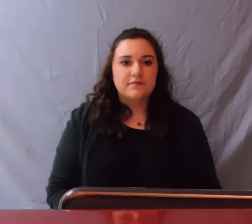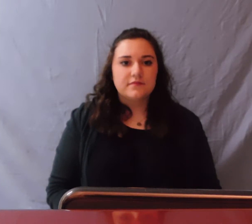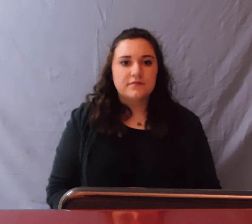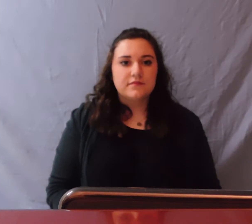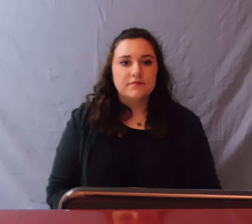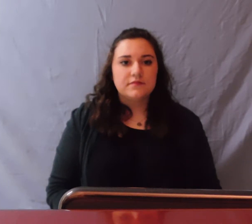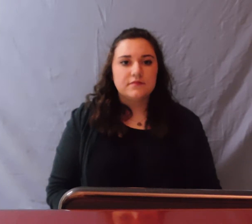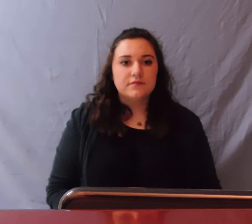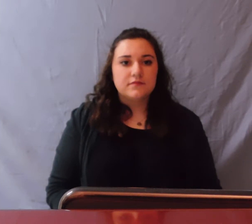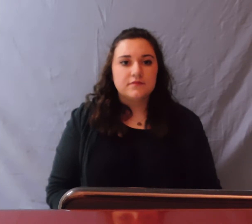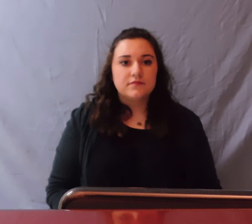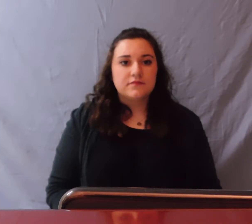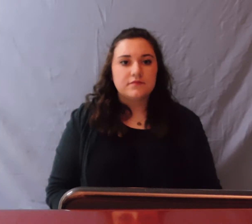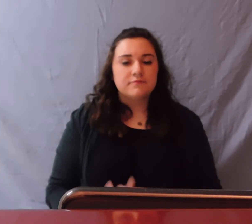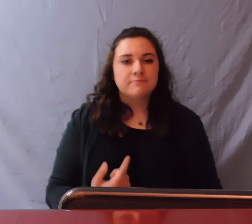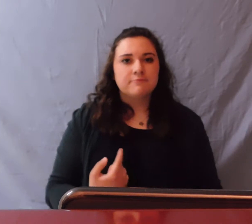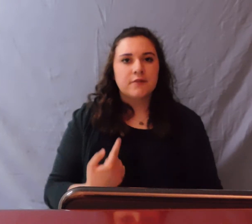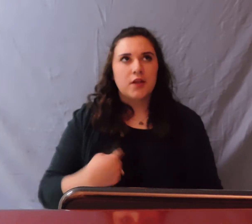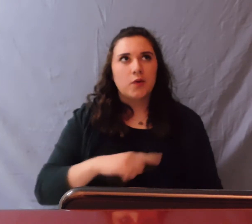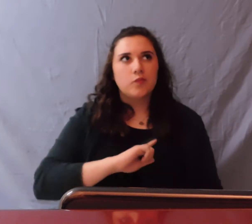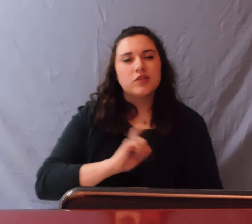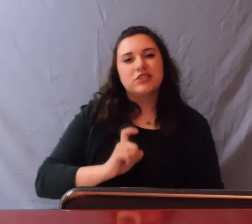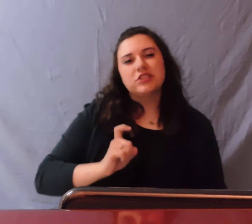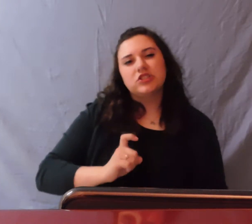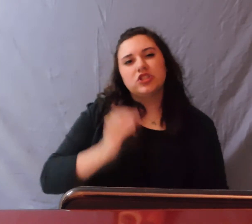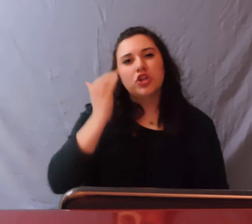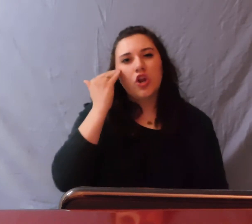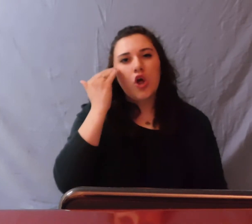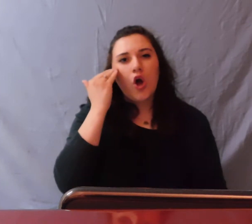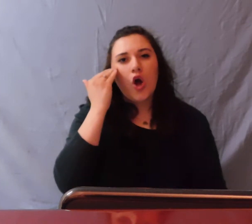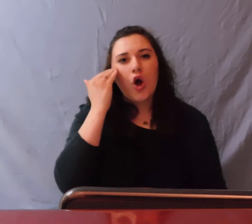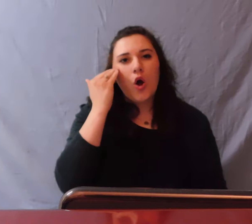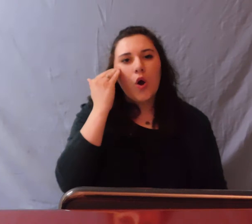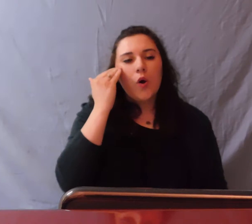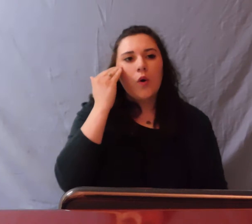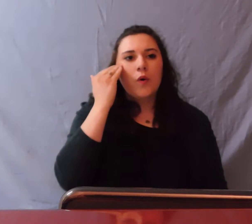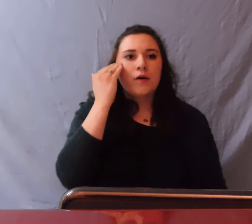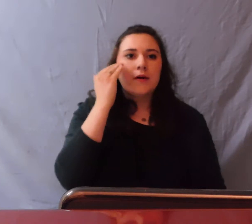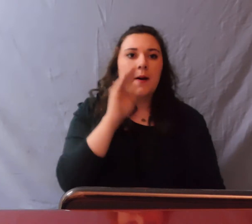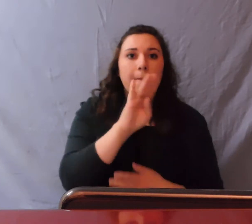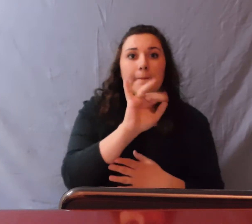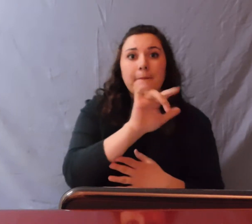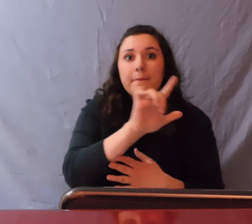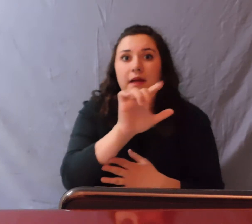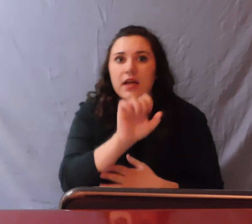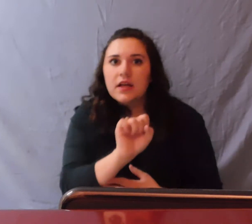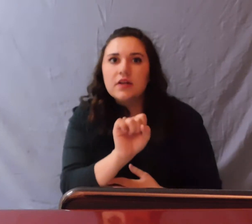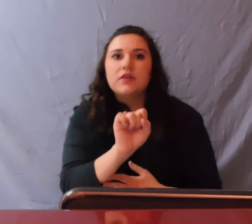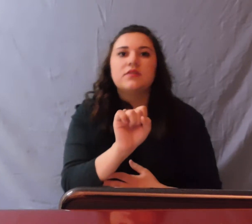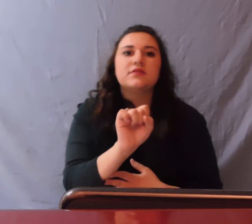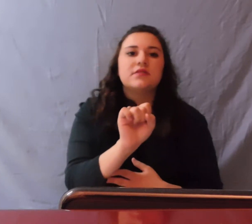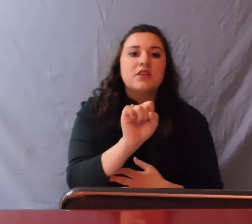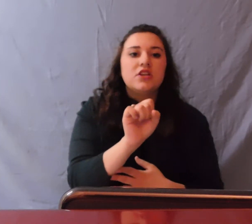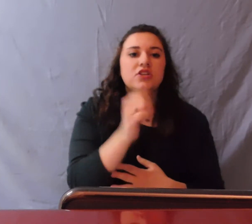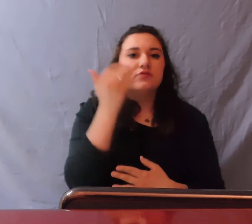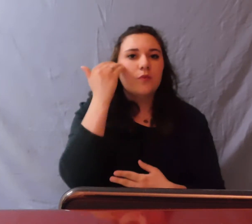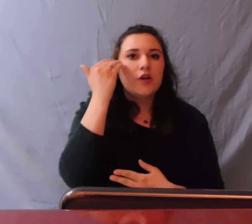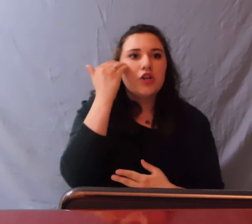We need to know some of the expenses just to make sure to see how much you qualify. So with your husband being sick, does